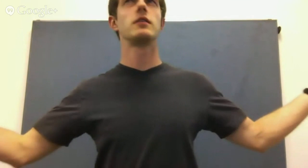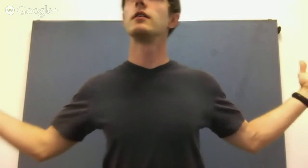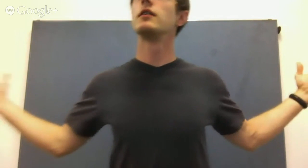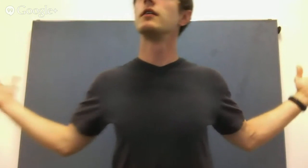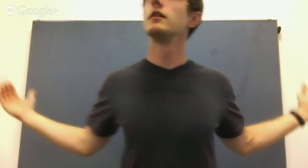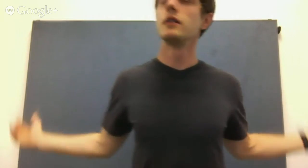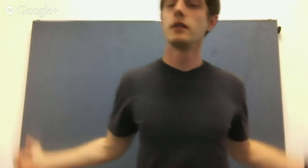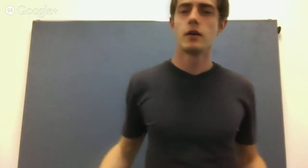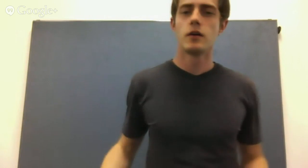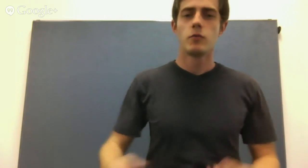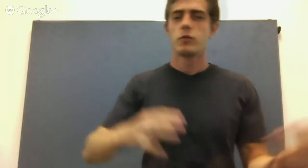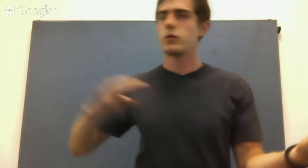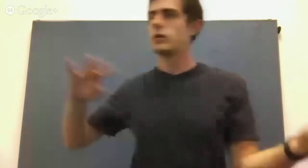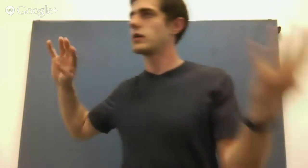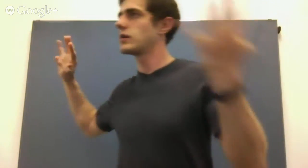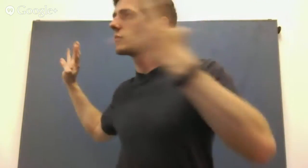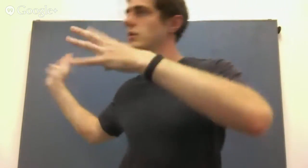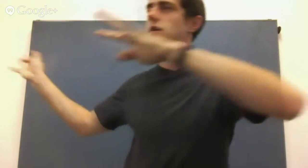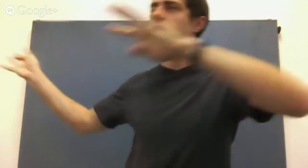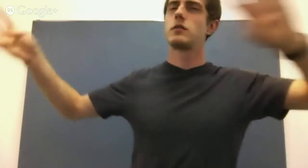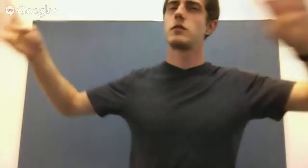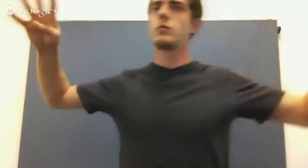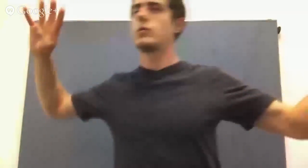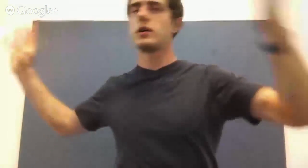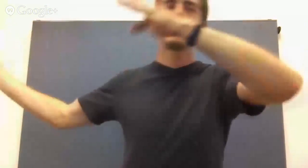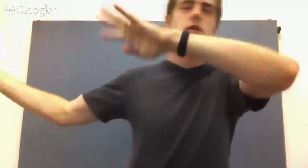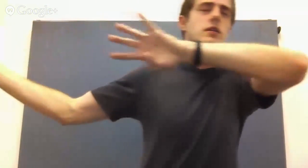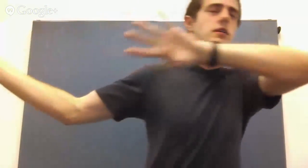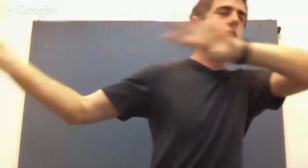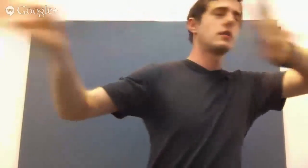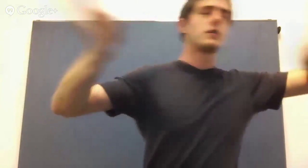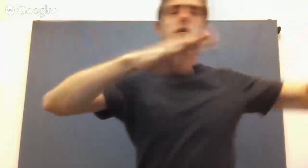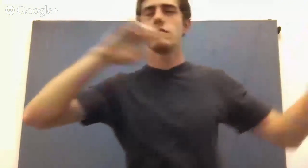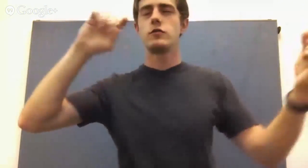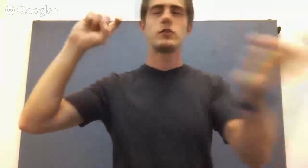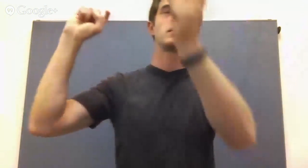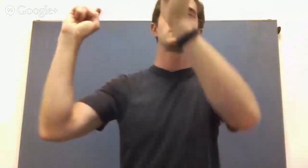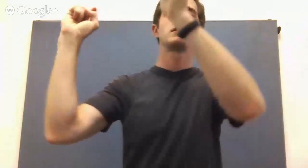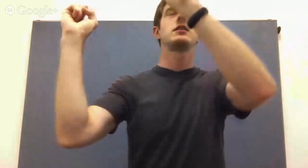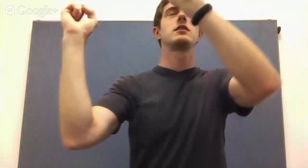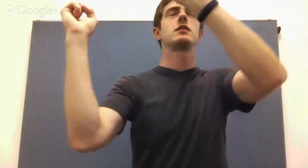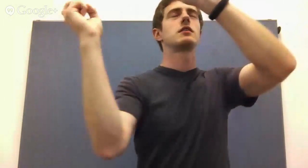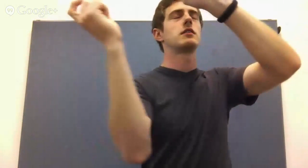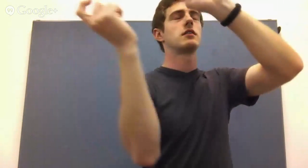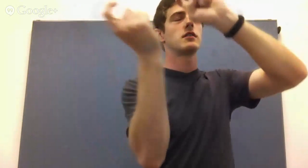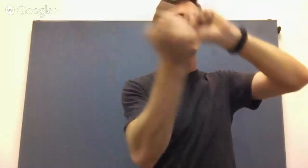everywhere. I'm blowing with the wind of change.